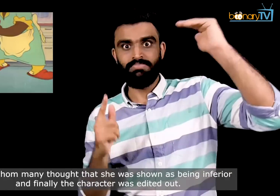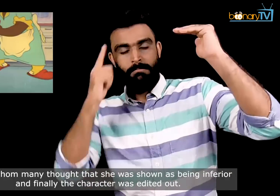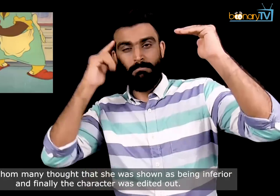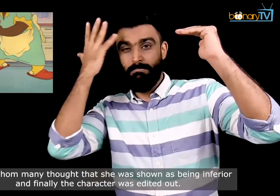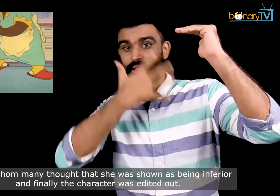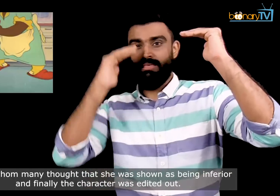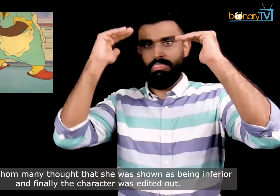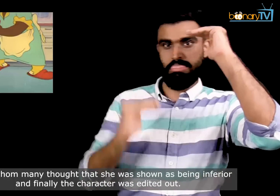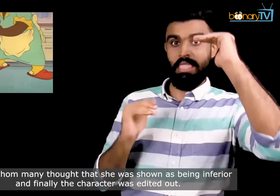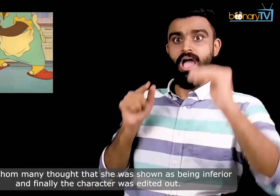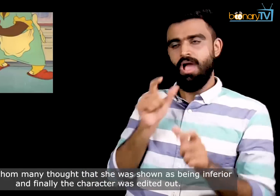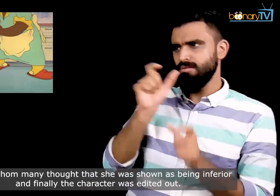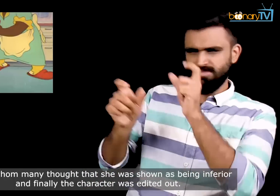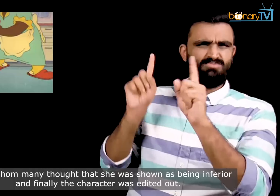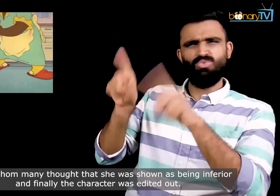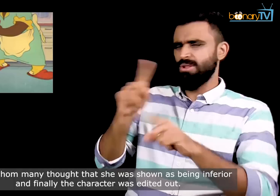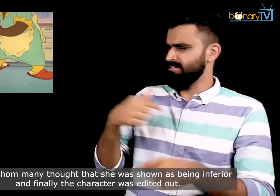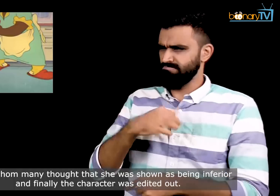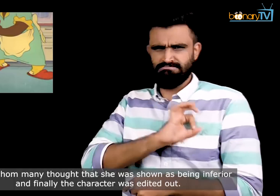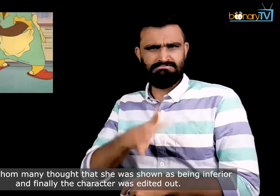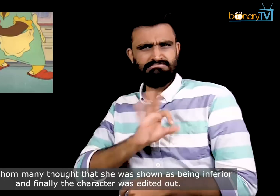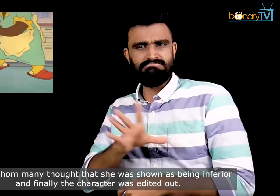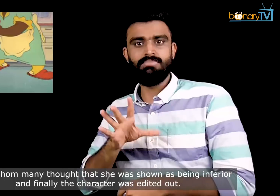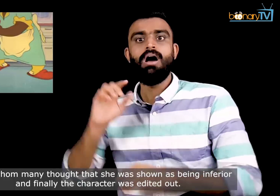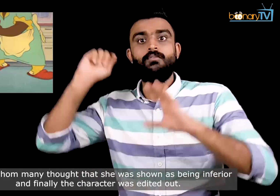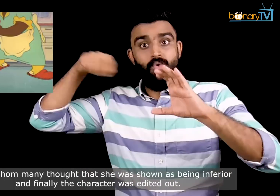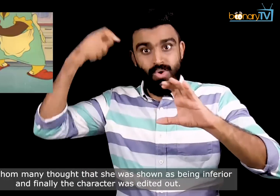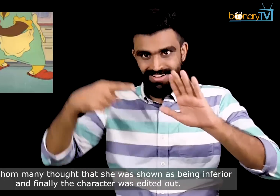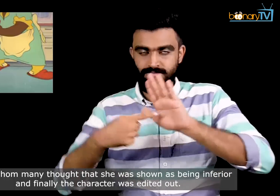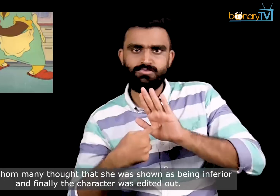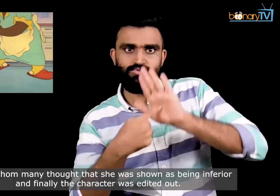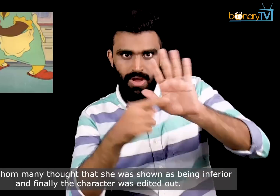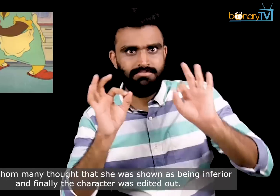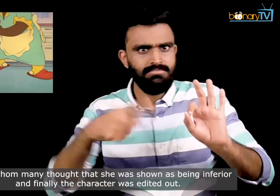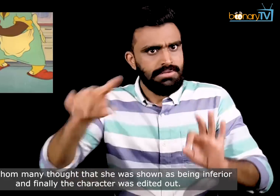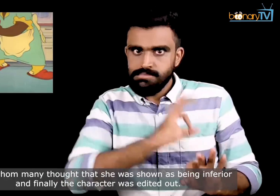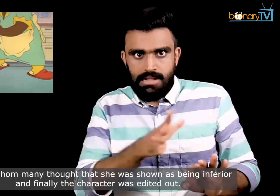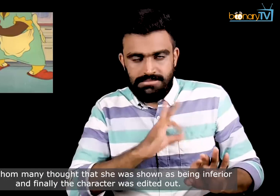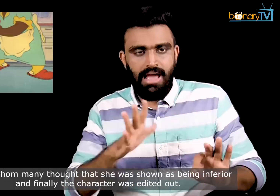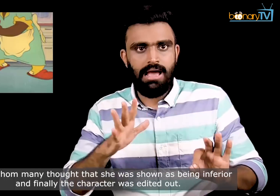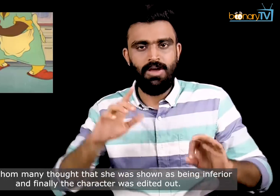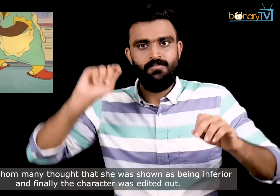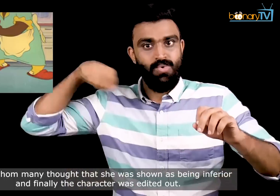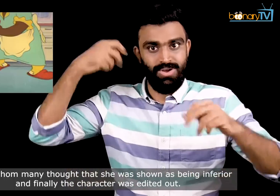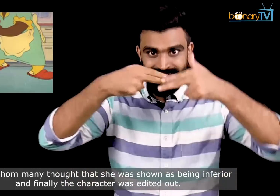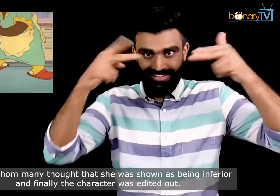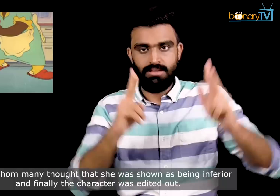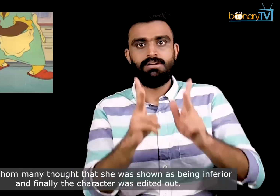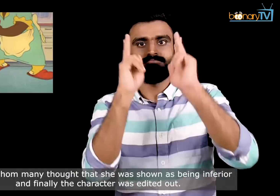about whom many thought that she was shown as being inferior. And finally, the character